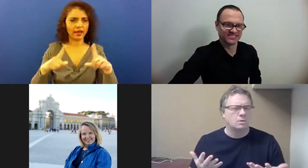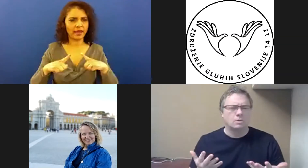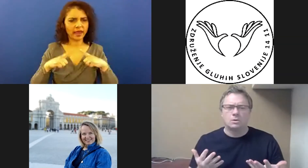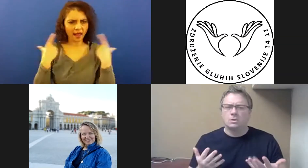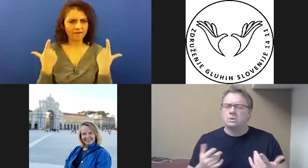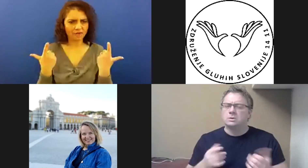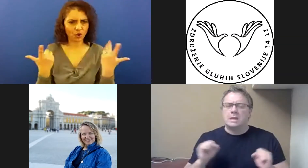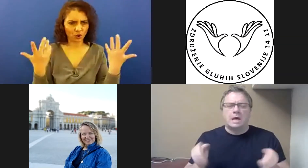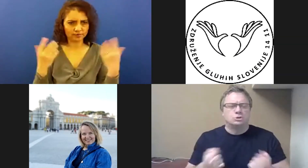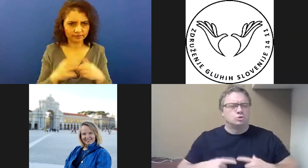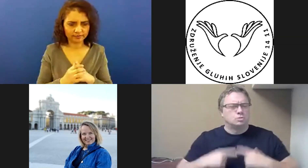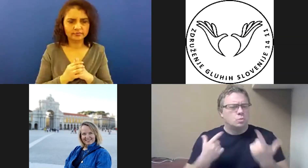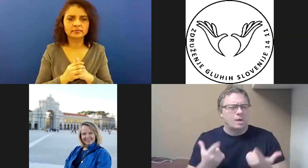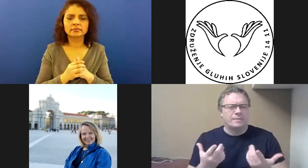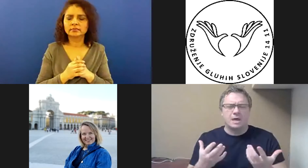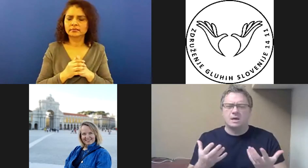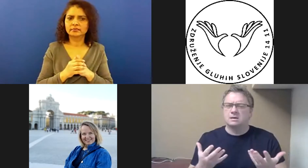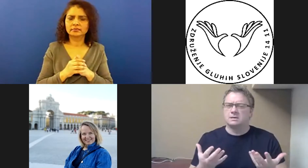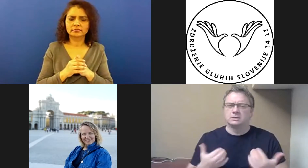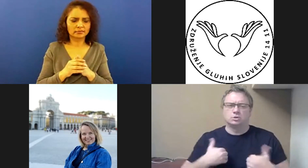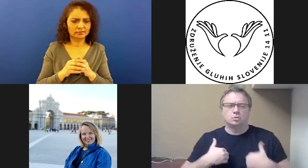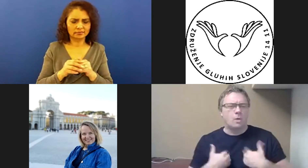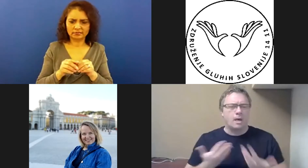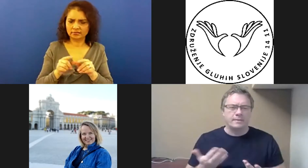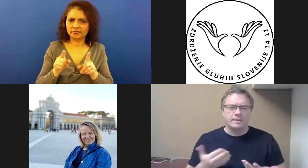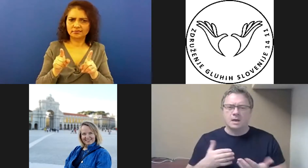For many Roma deaf children, life is hard.